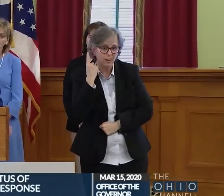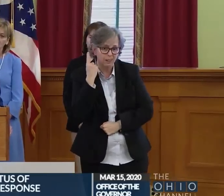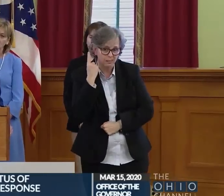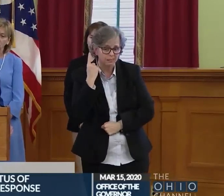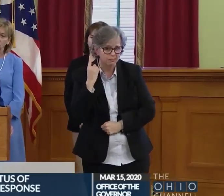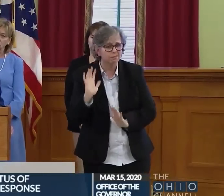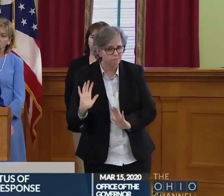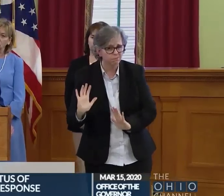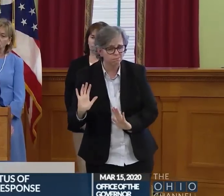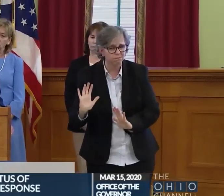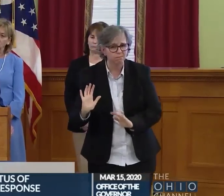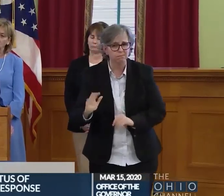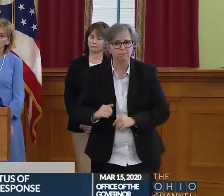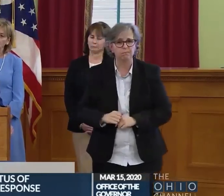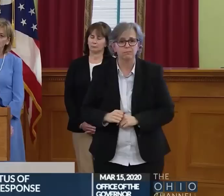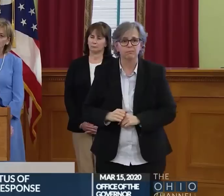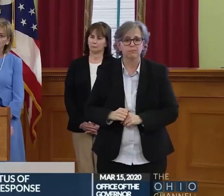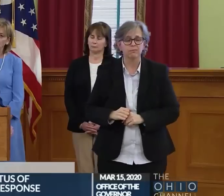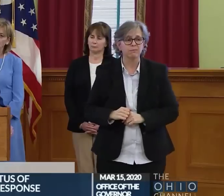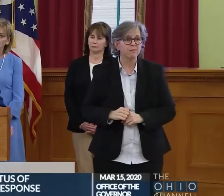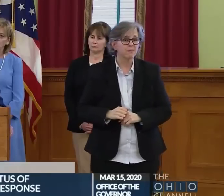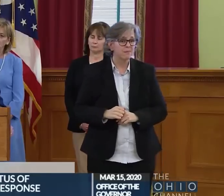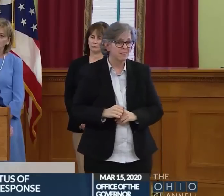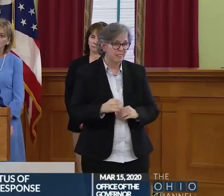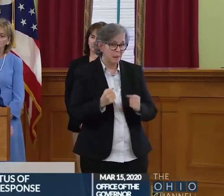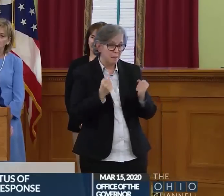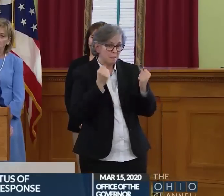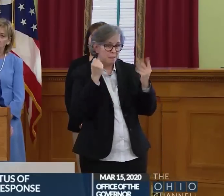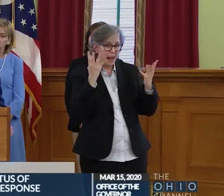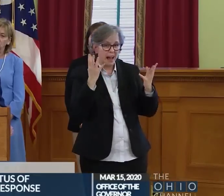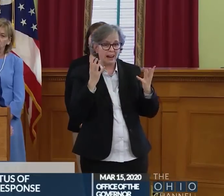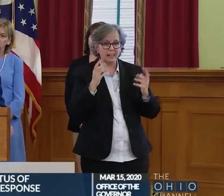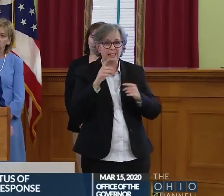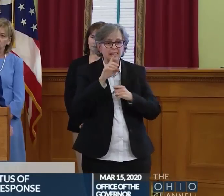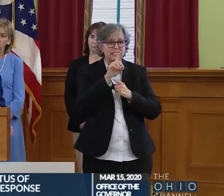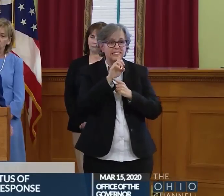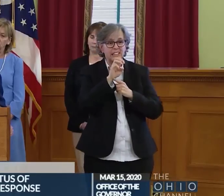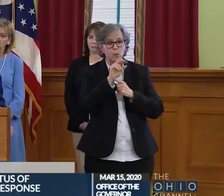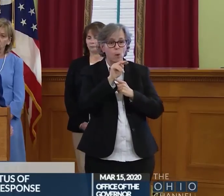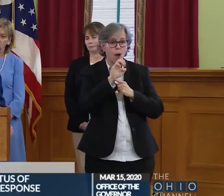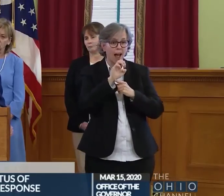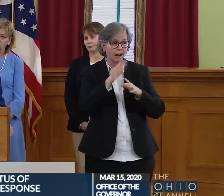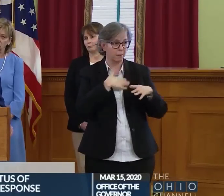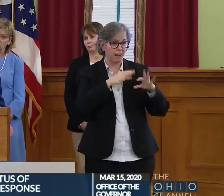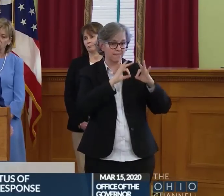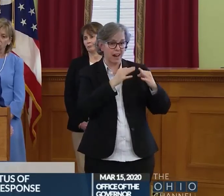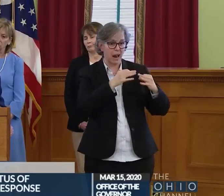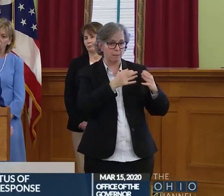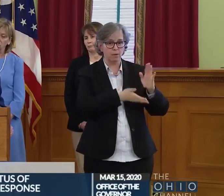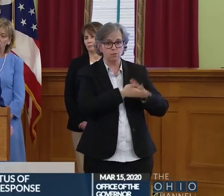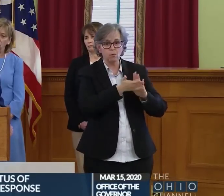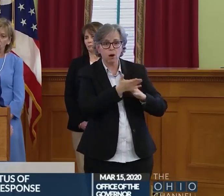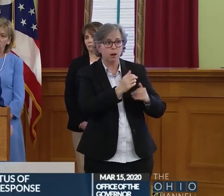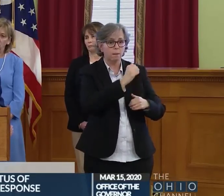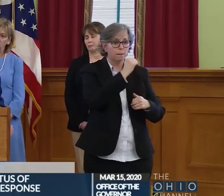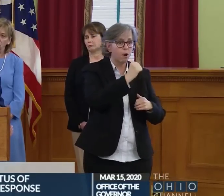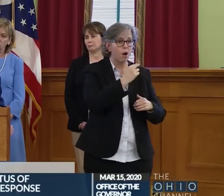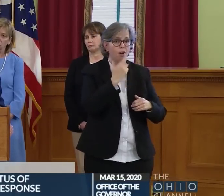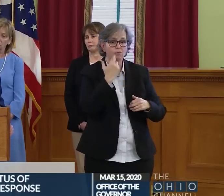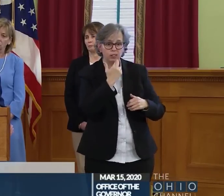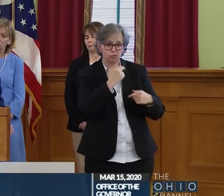There's also been many DeWines who have run restaurants and many DeWines who have run bars. And so I